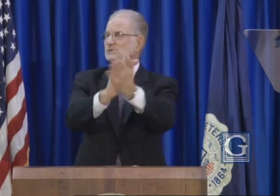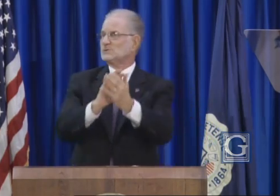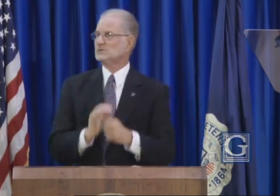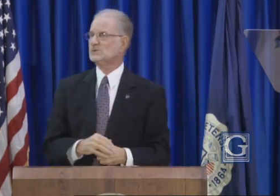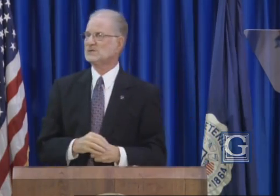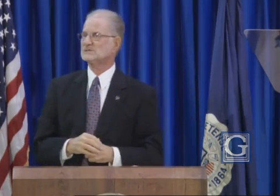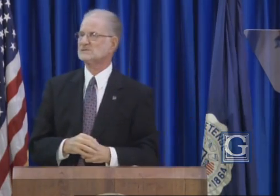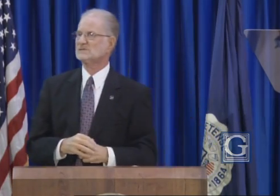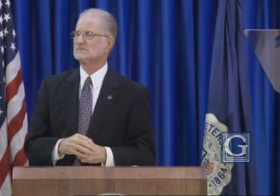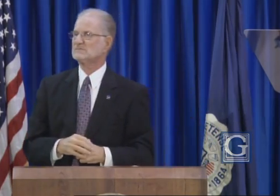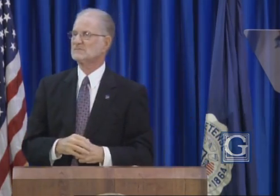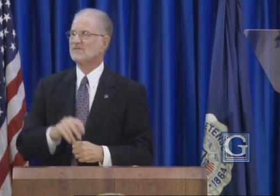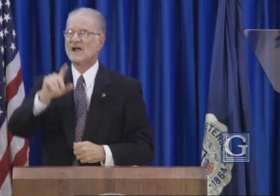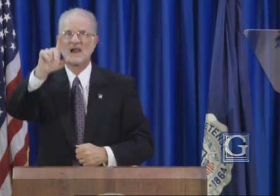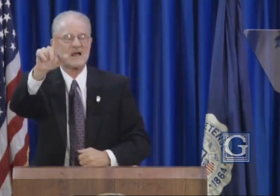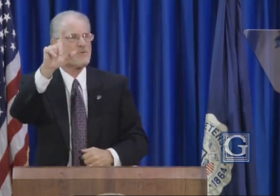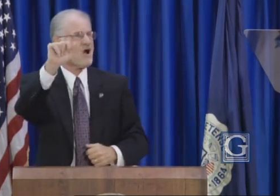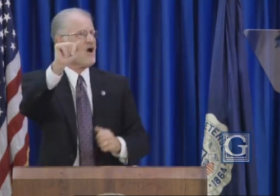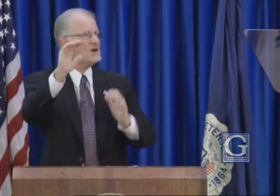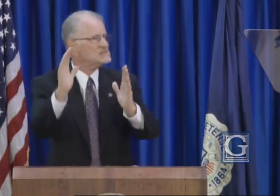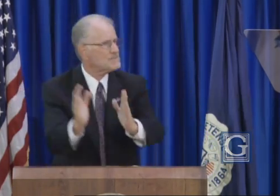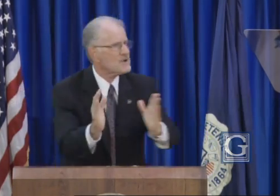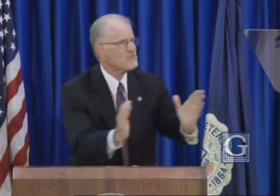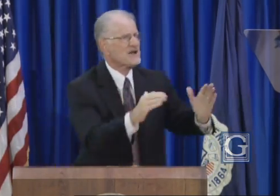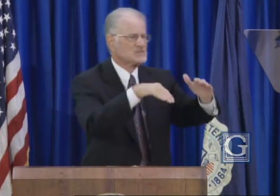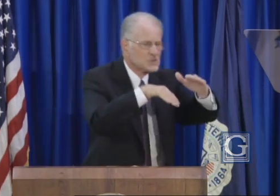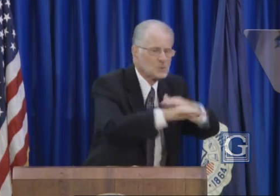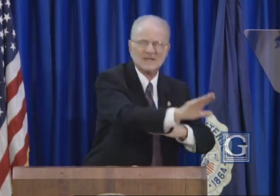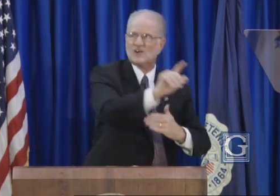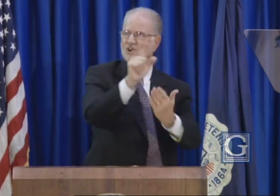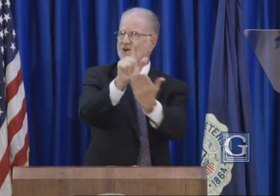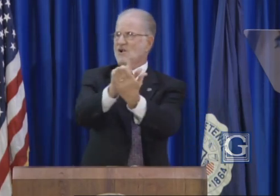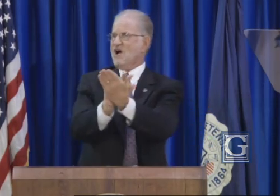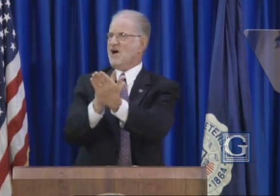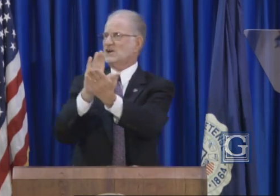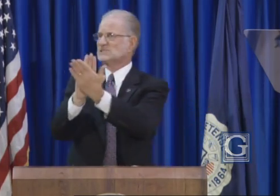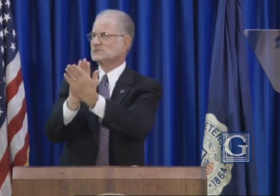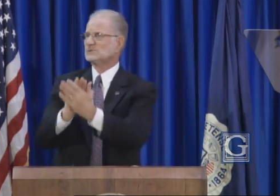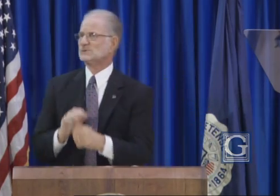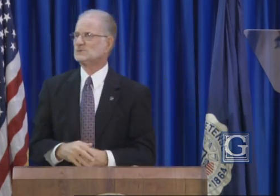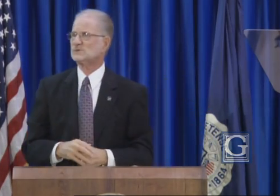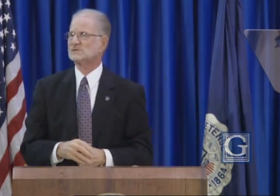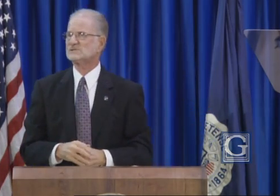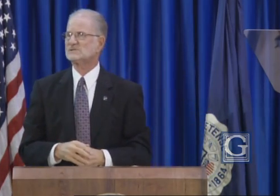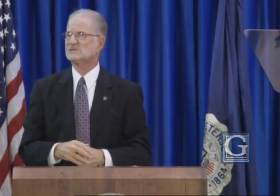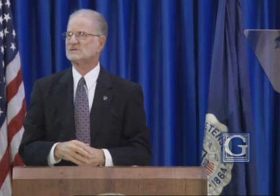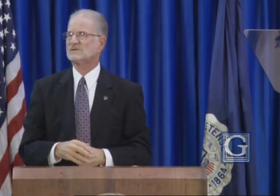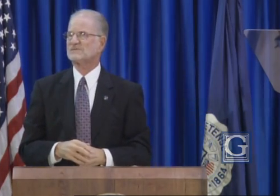medical school, the liberal arts preparation to enter law school,